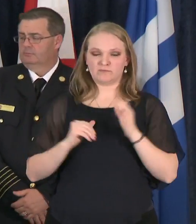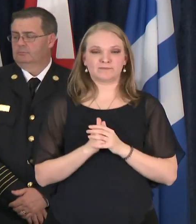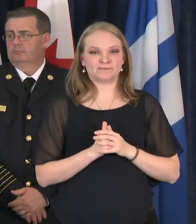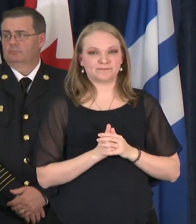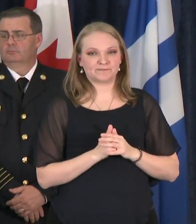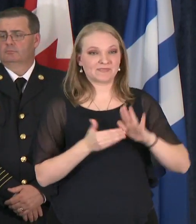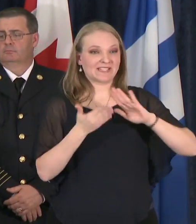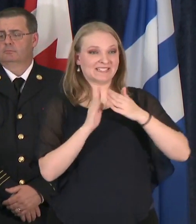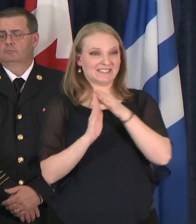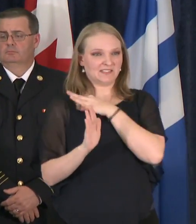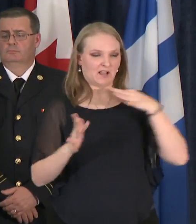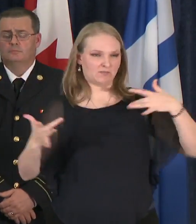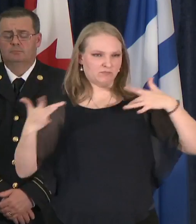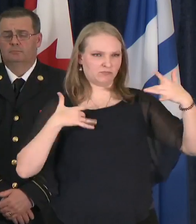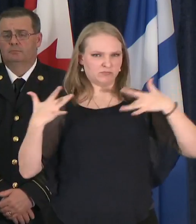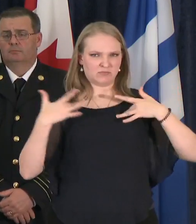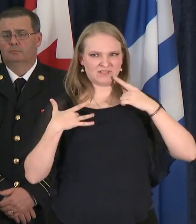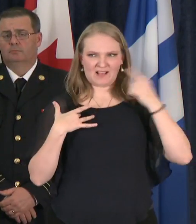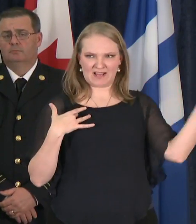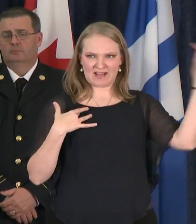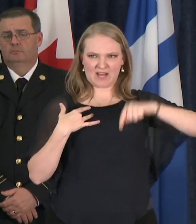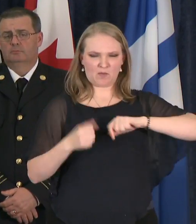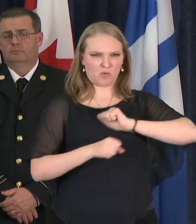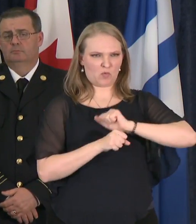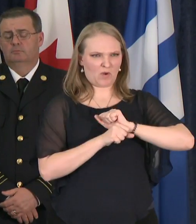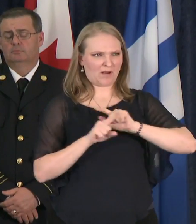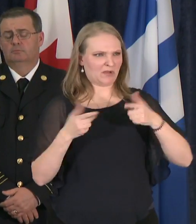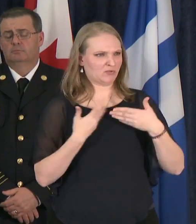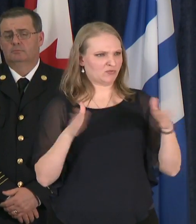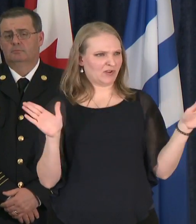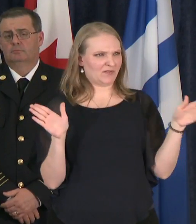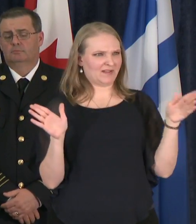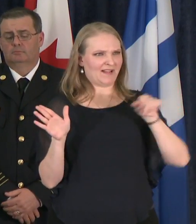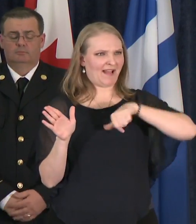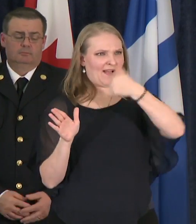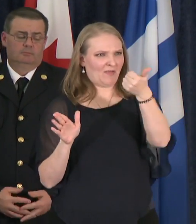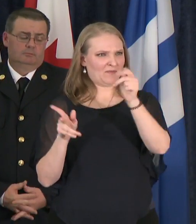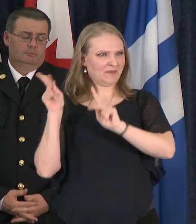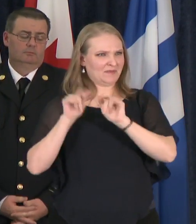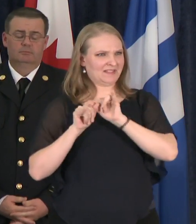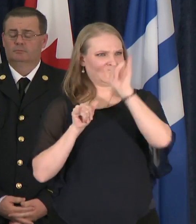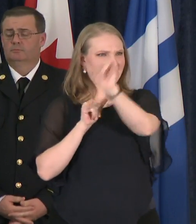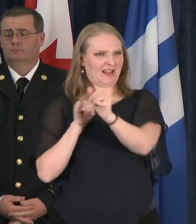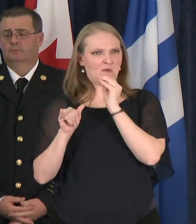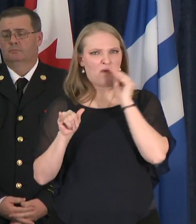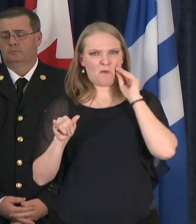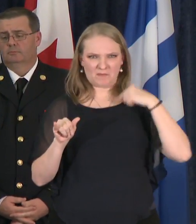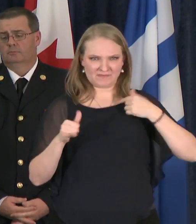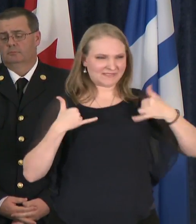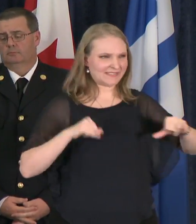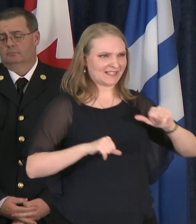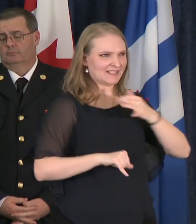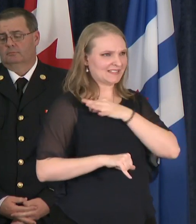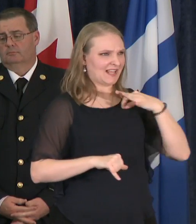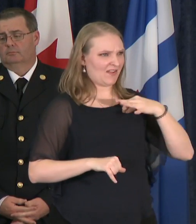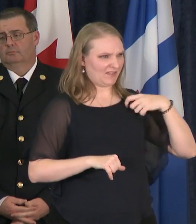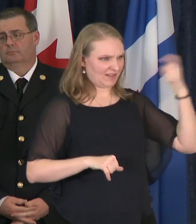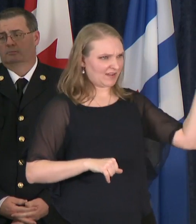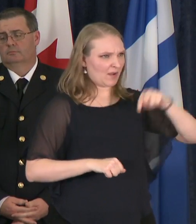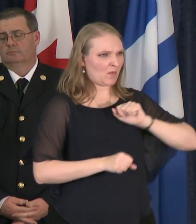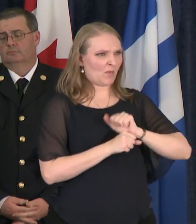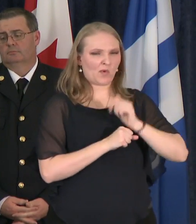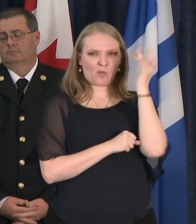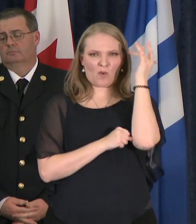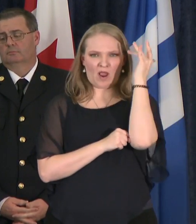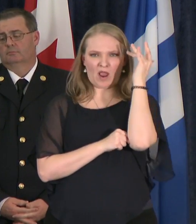being asked to come to work when the city seems to be telling people generally to work from home. Can you address that issue, please? Sure. So a number of questions have been